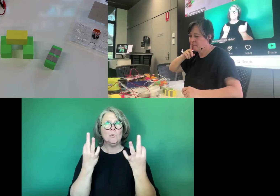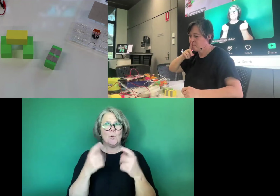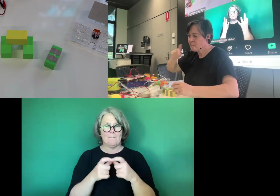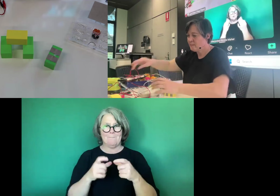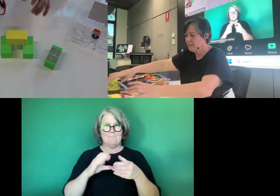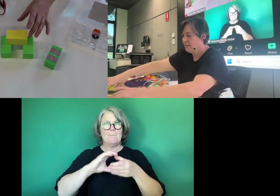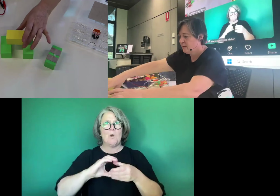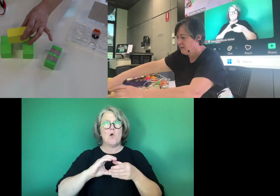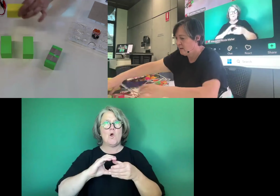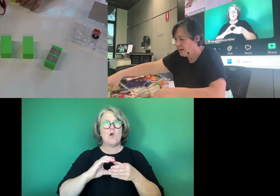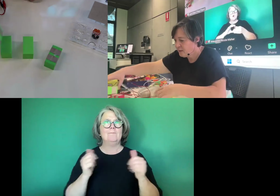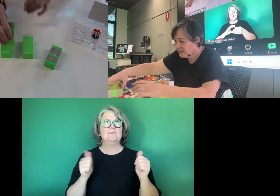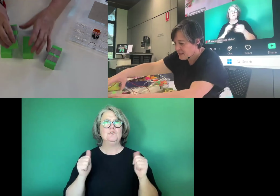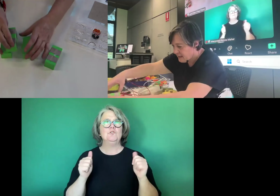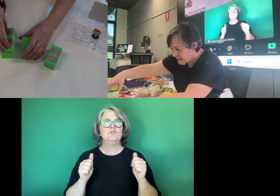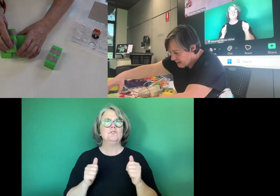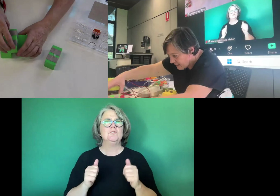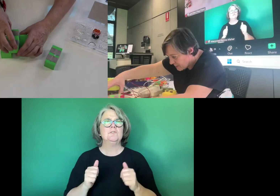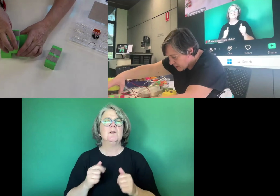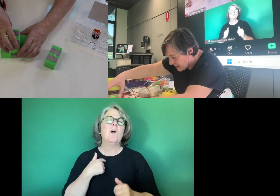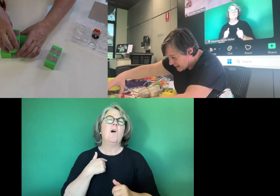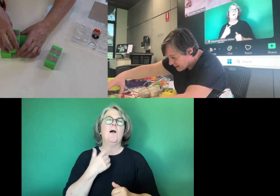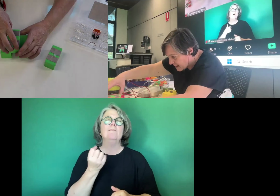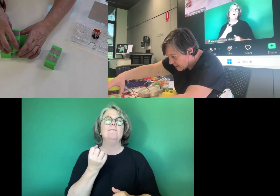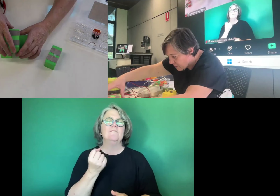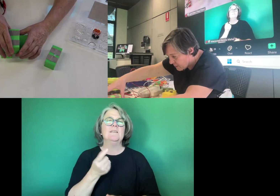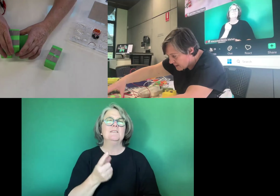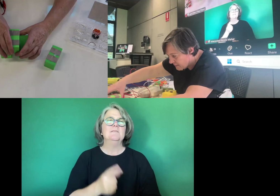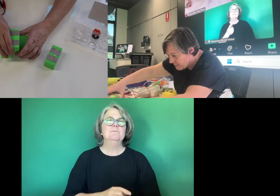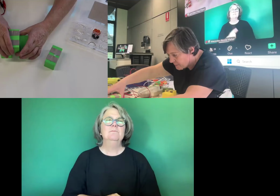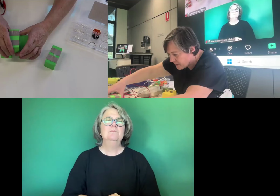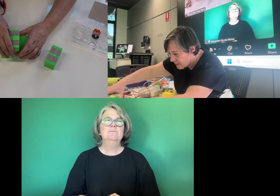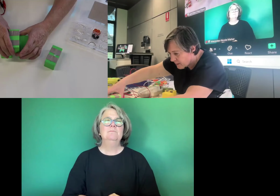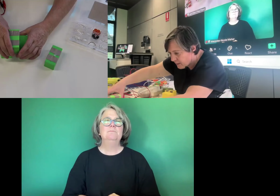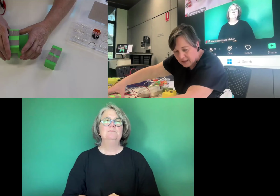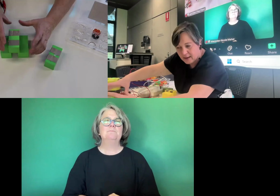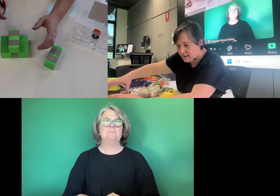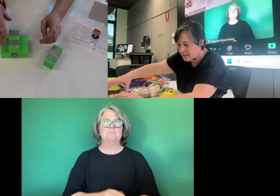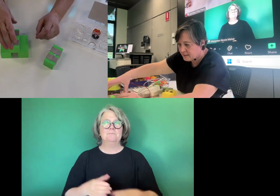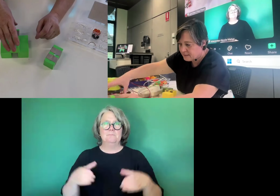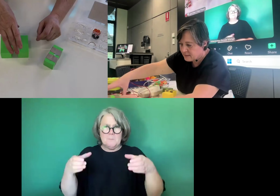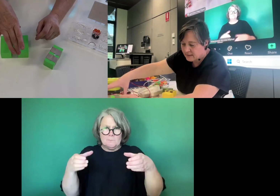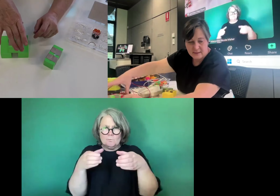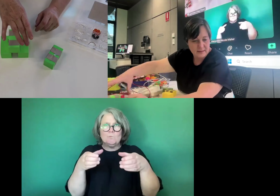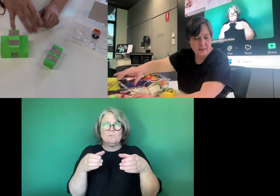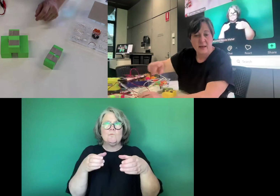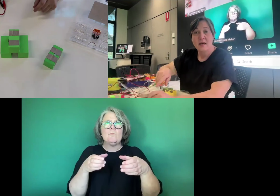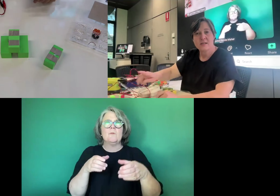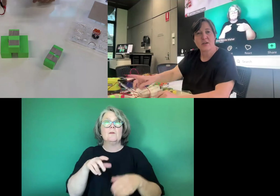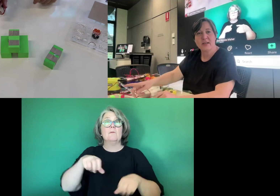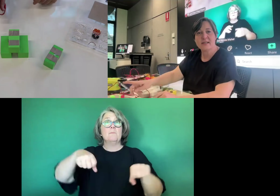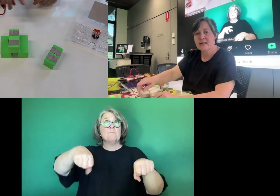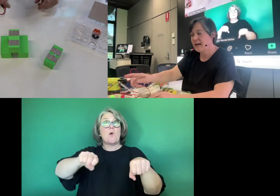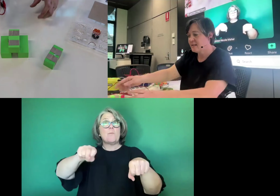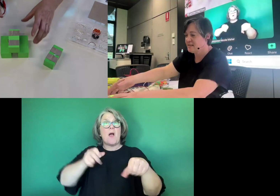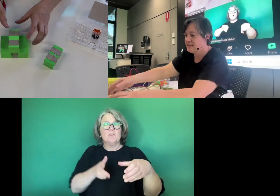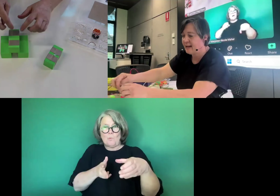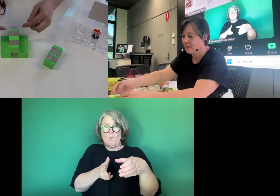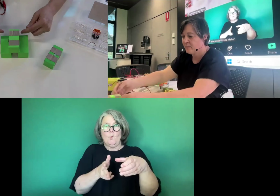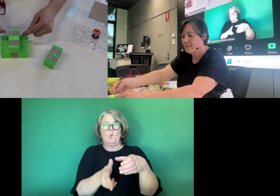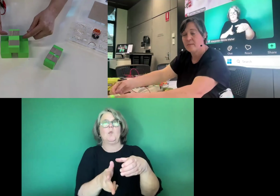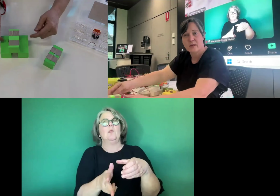Me going, I could be cheeky and we could make it a narrow one. Okay. So you can